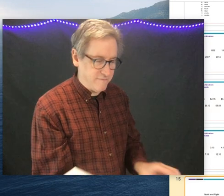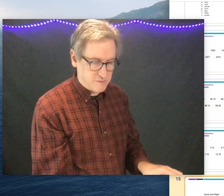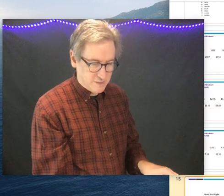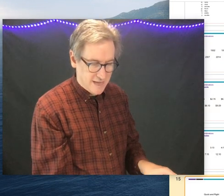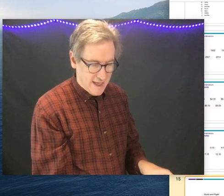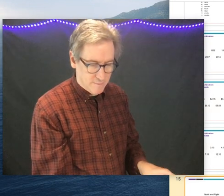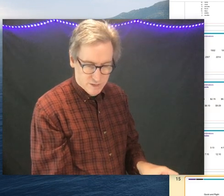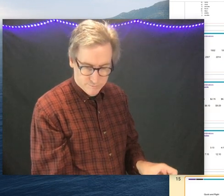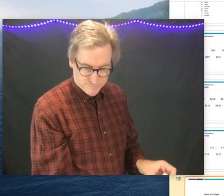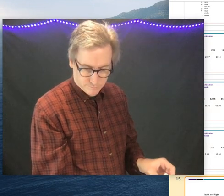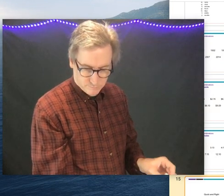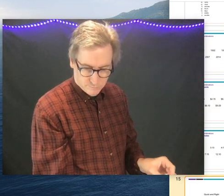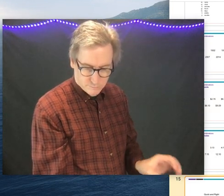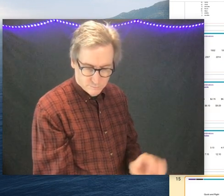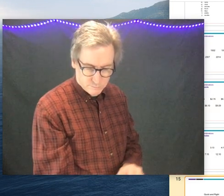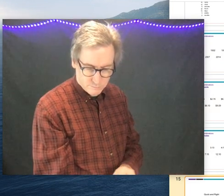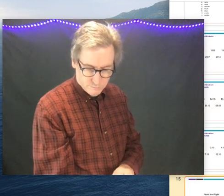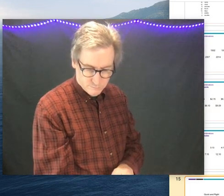I have this one tabbed.